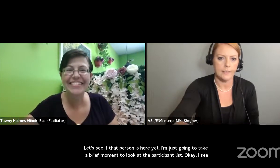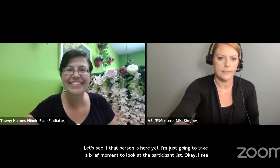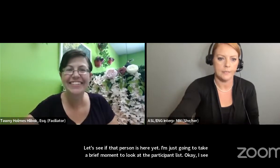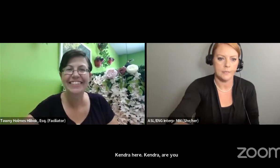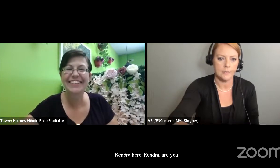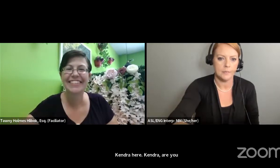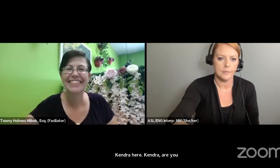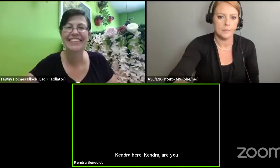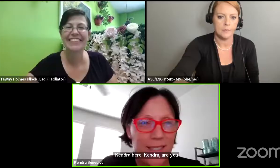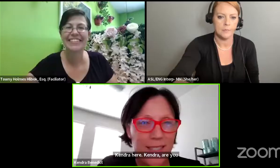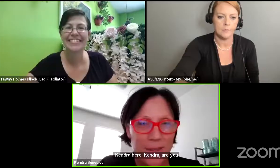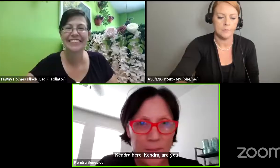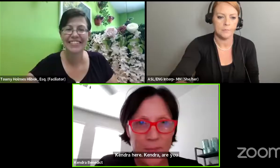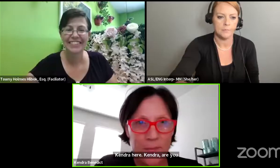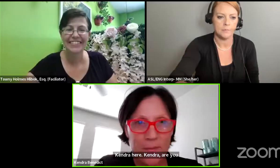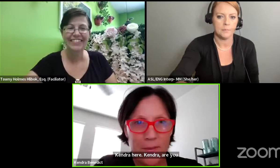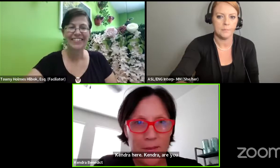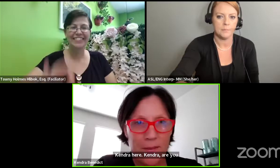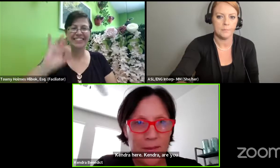Hi, good morning.